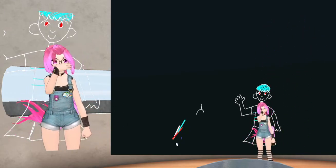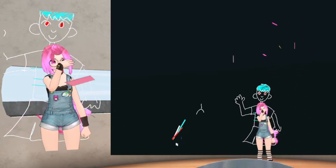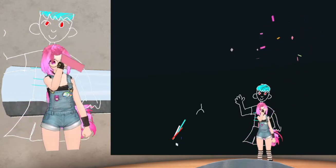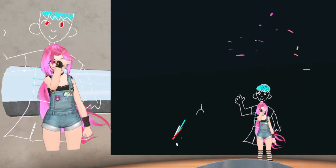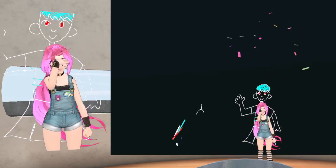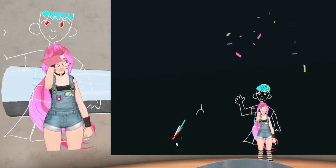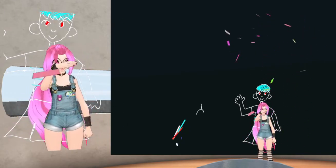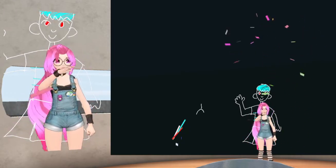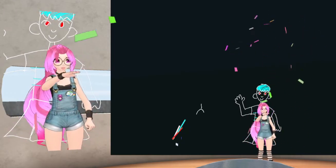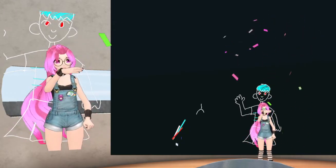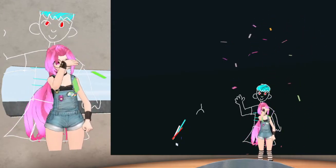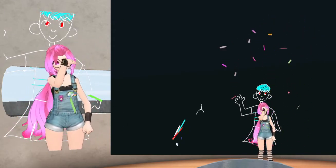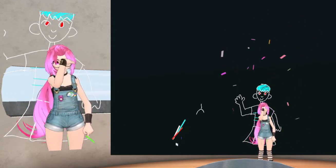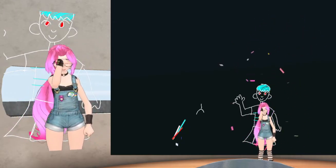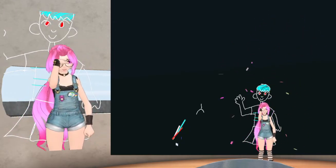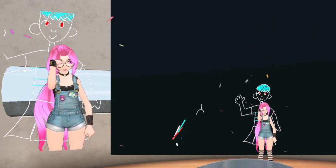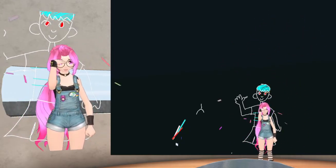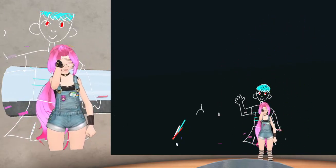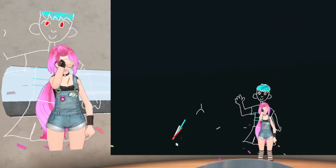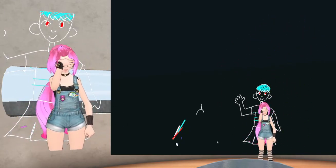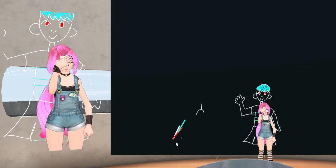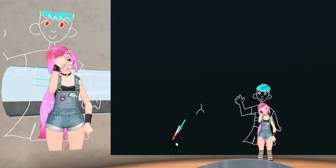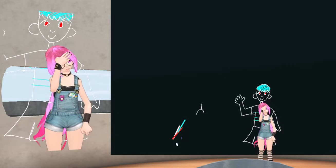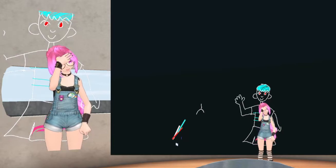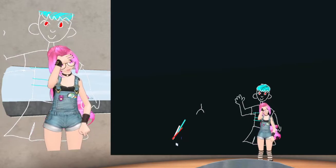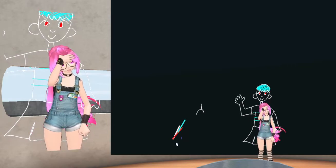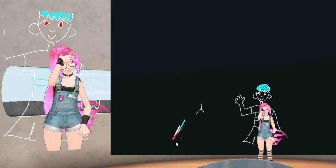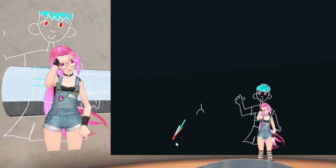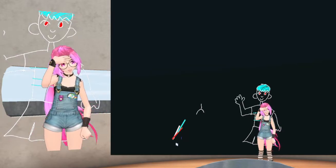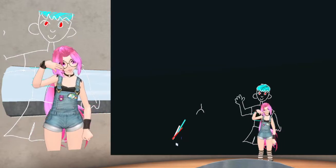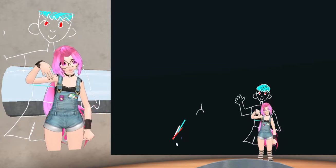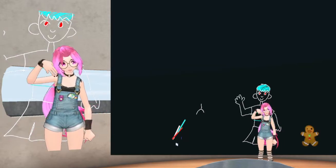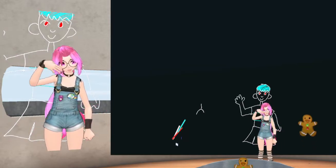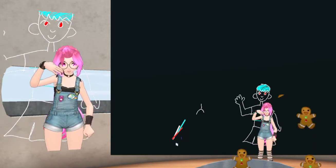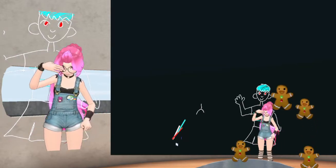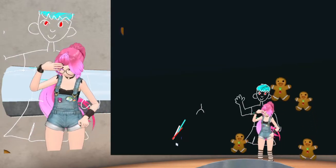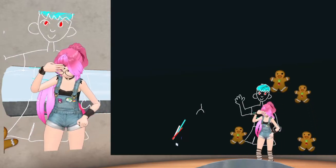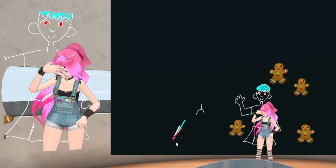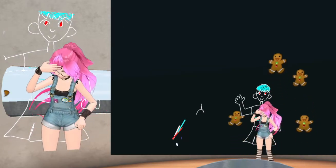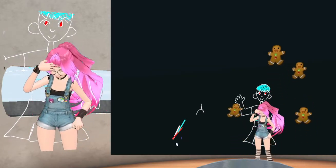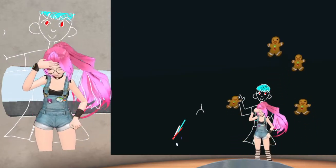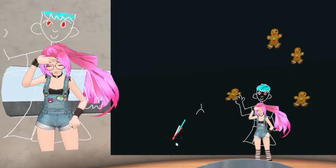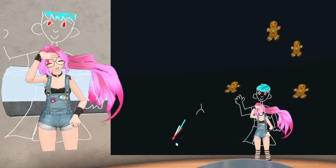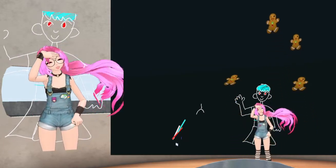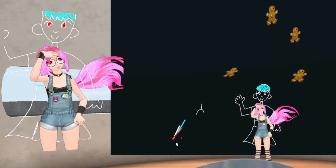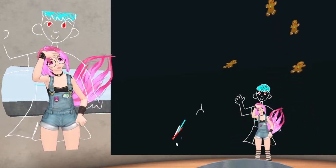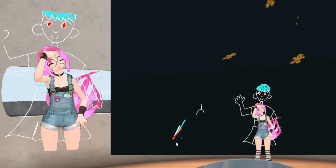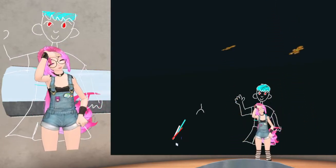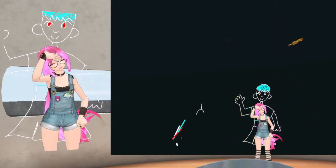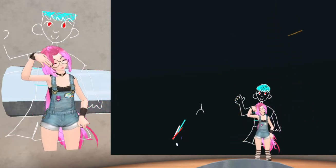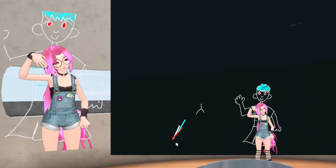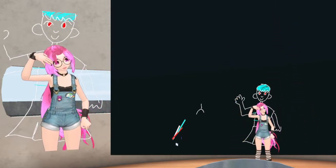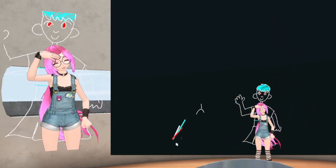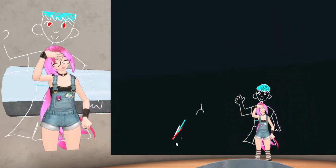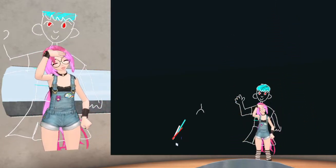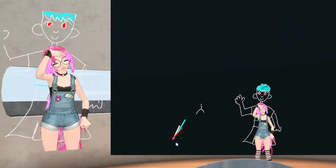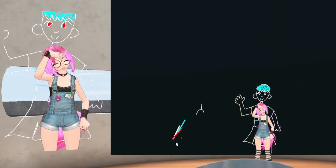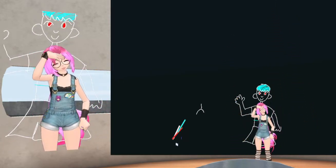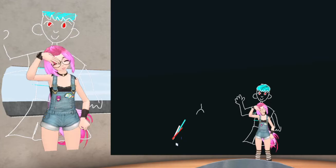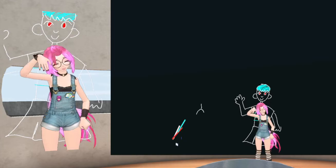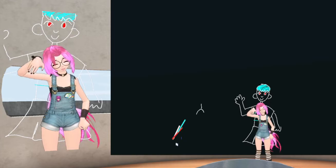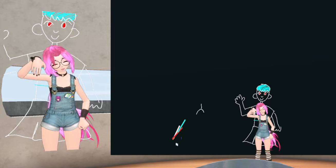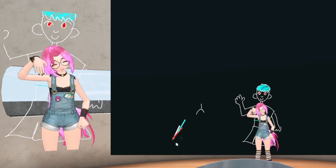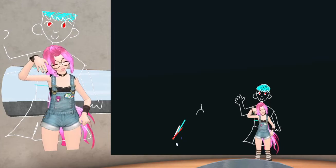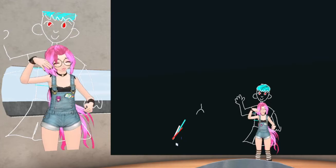Bangs, yeah, bangs is like open hand and then you're just showing the bangs. And if you want to say like it's like a fringe, it's very hard to do with a headset on. But you could say like it's